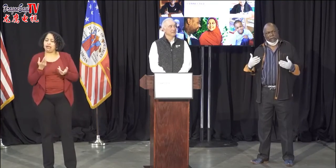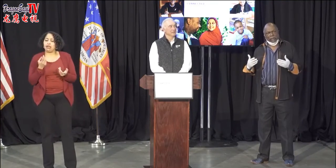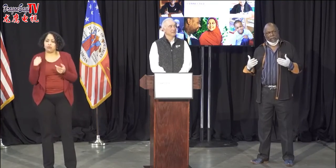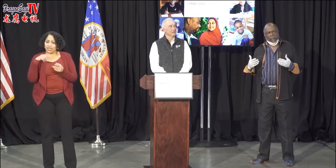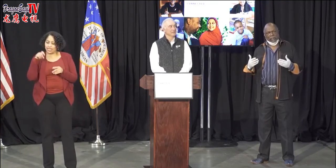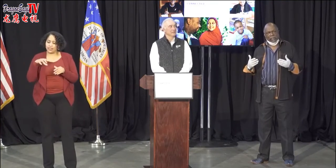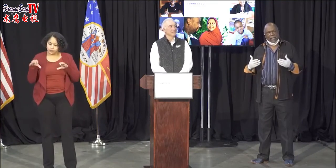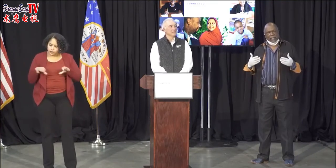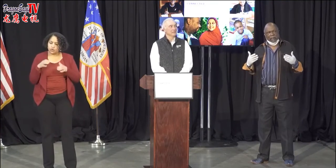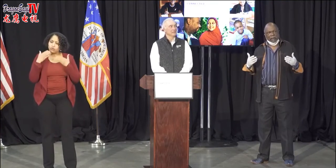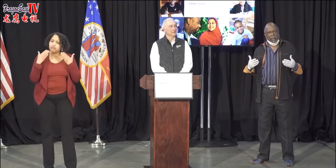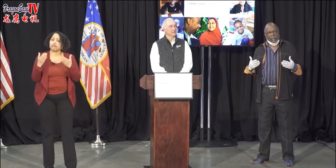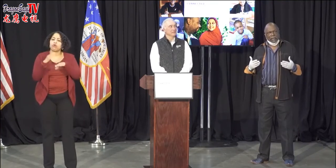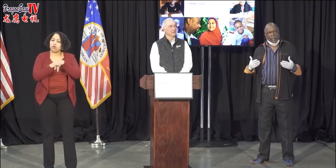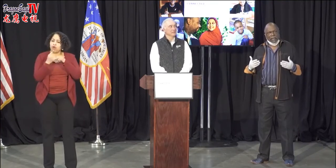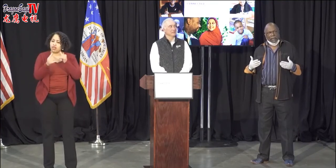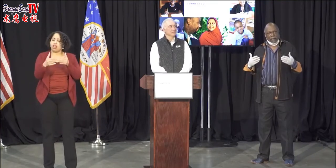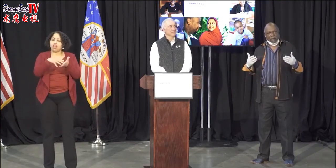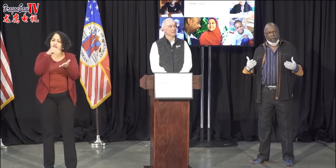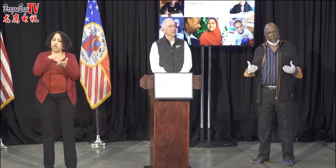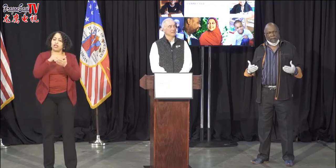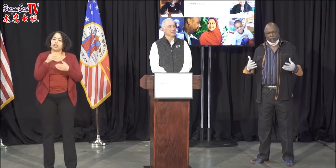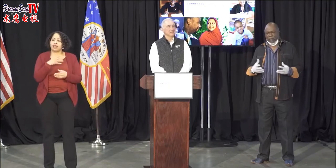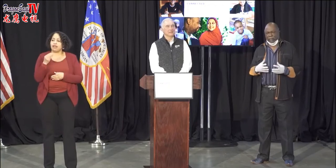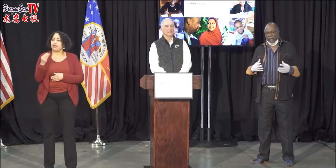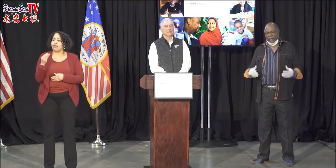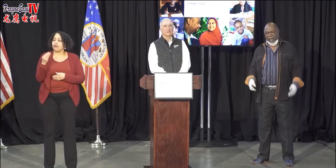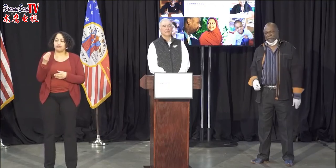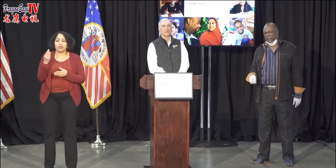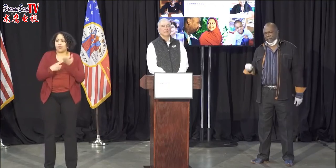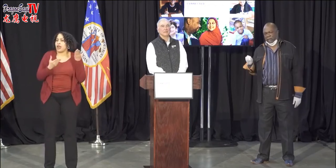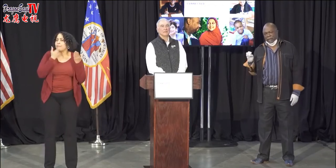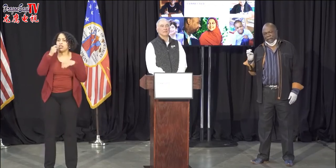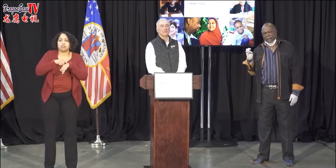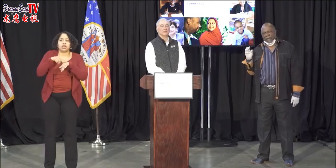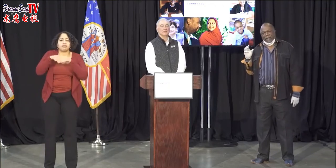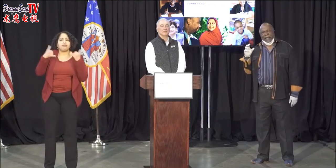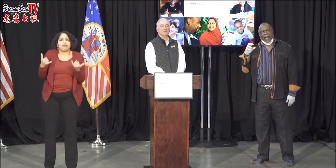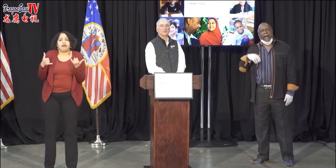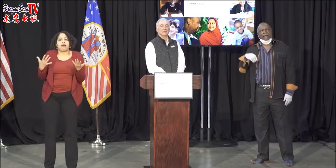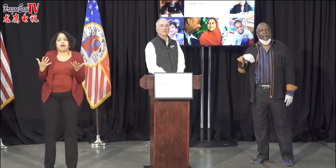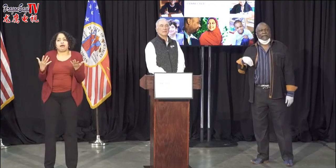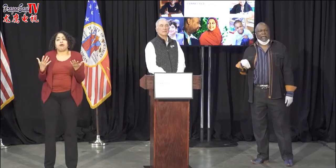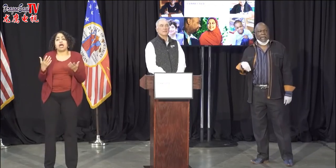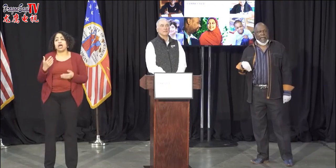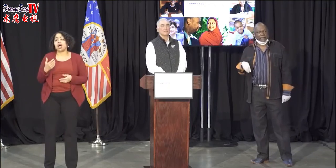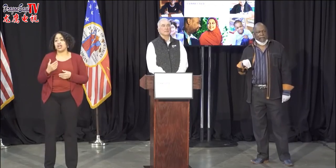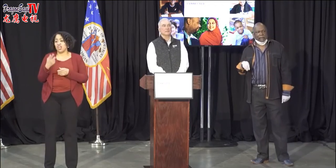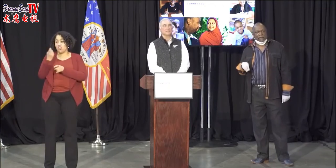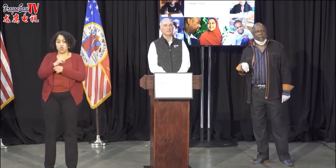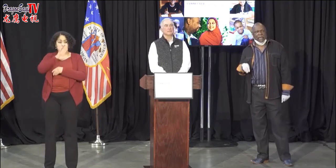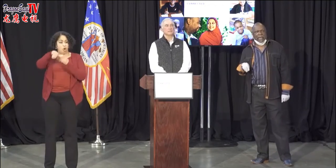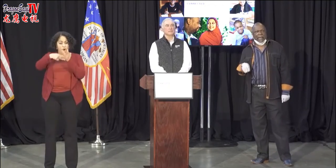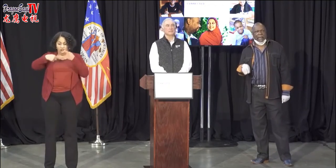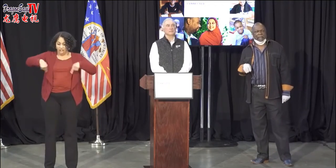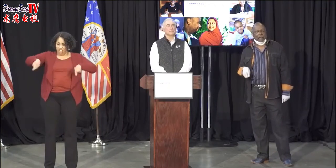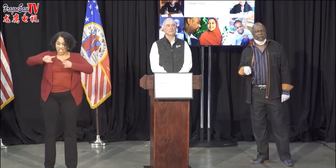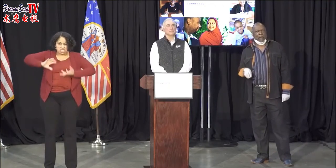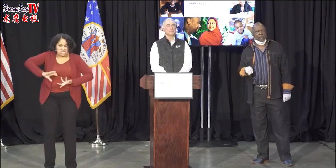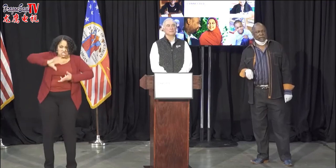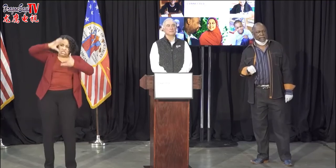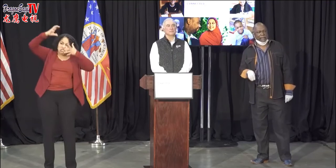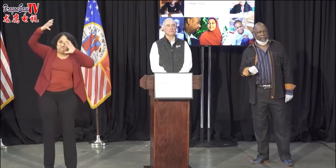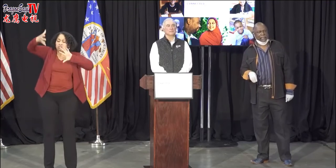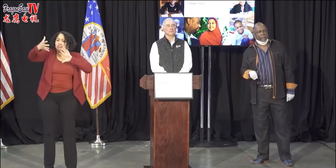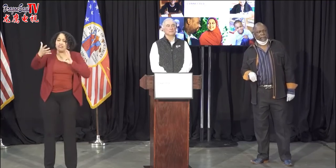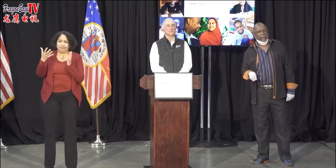to do online learning and in-home, and what a better time. And so out of this chaos, out of this mayhem